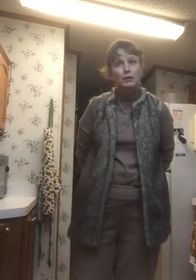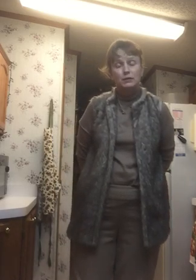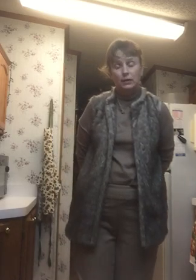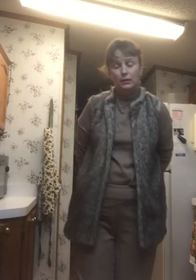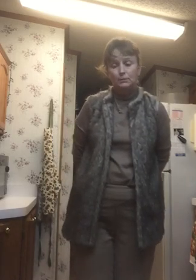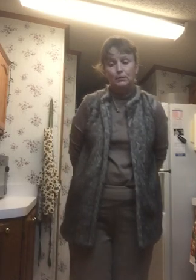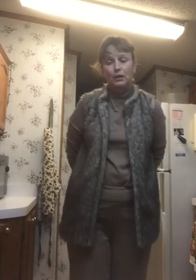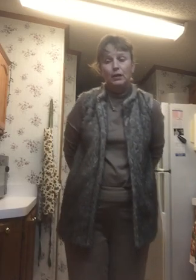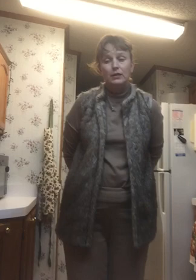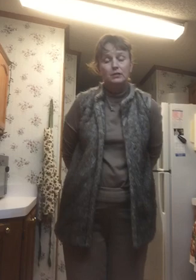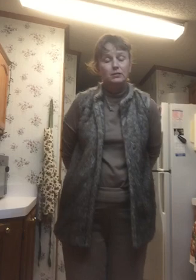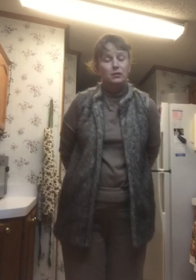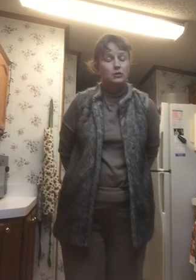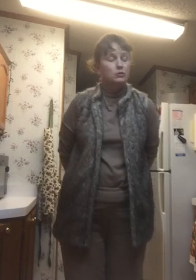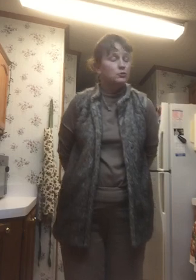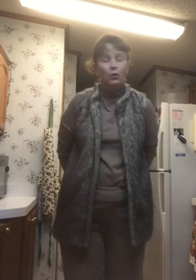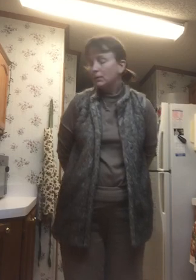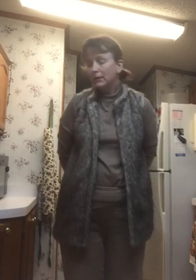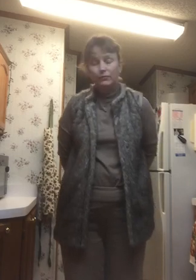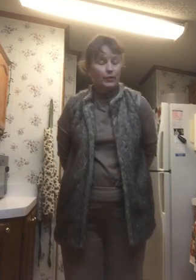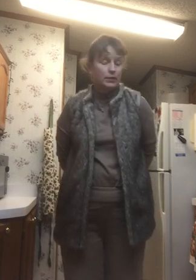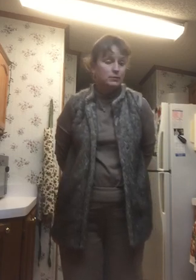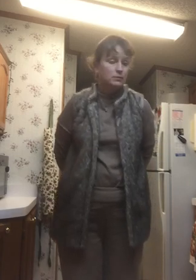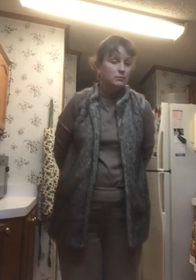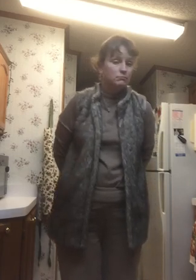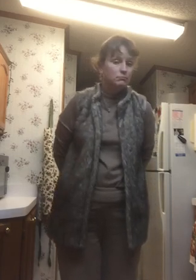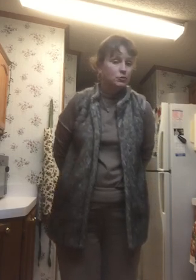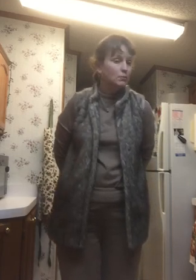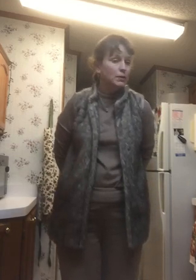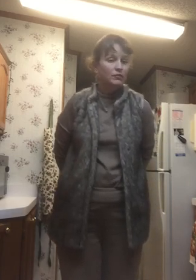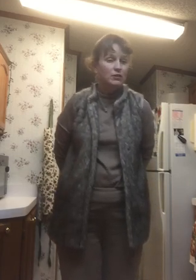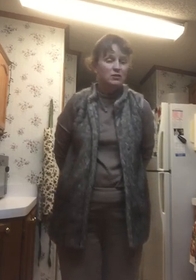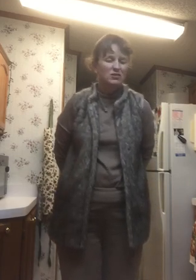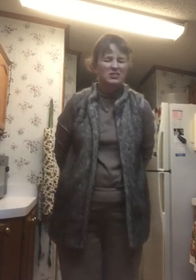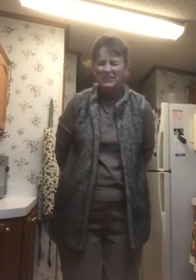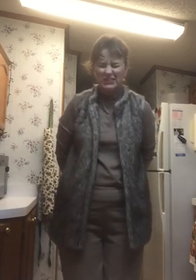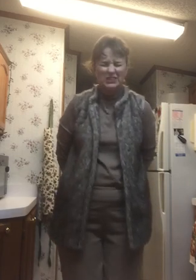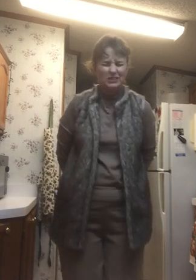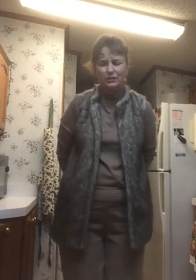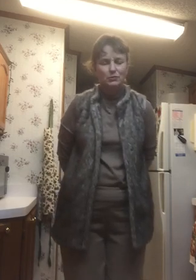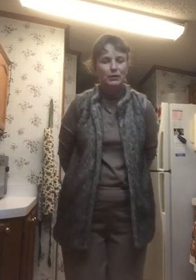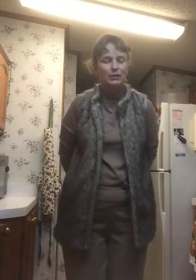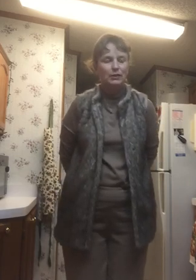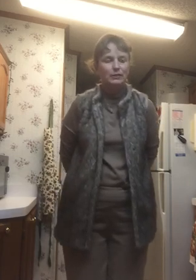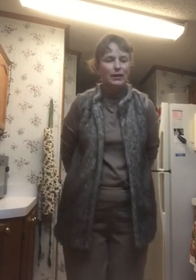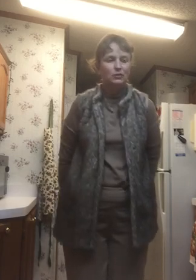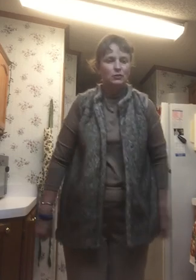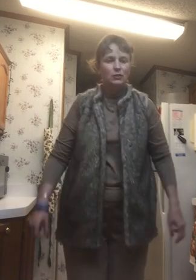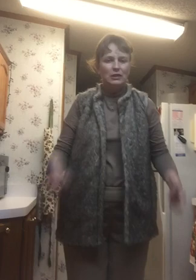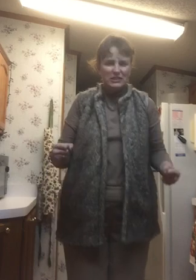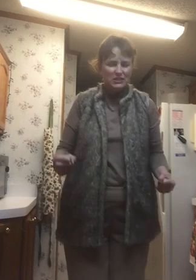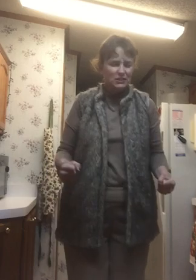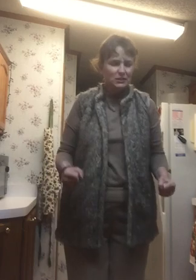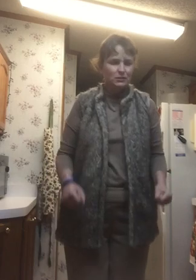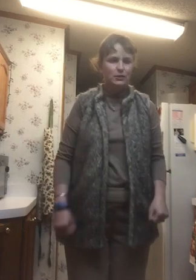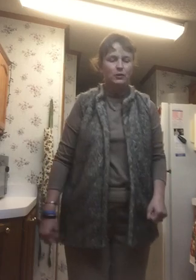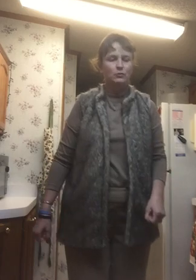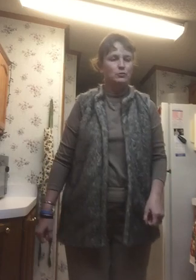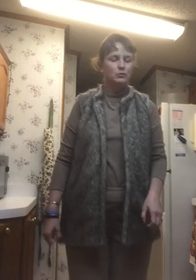mess up is you don't make a face. Don't make a face. Don't do anything like that, or do